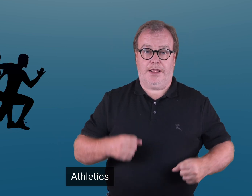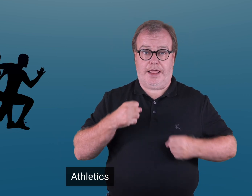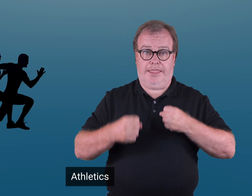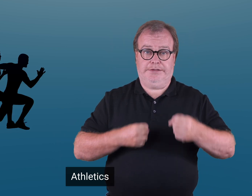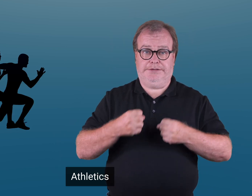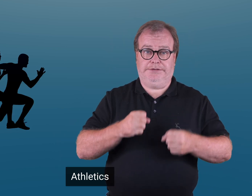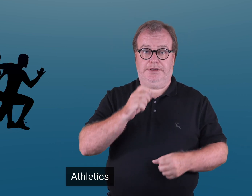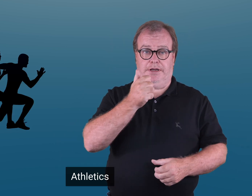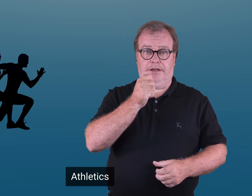Athletics.